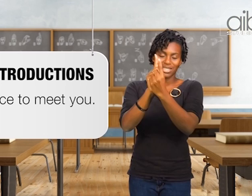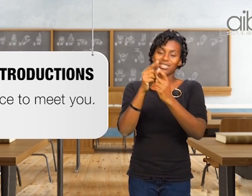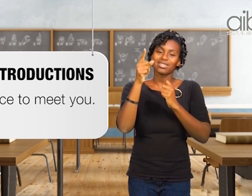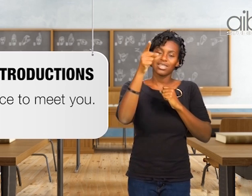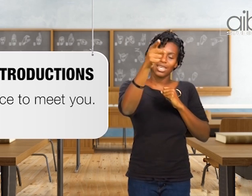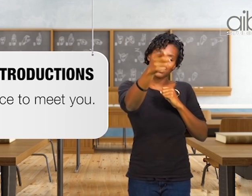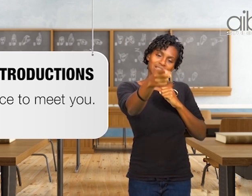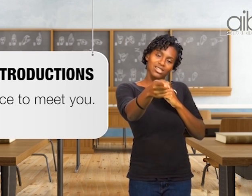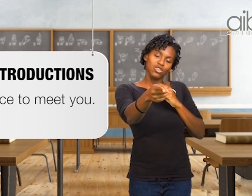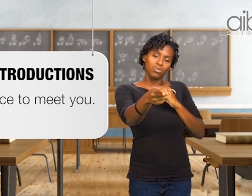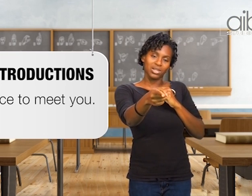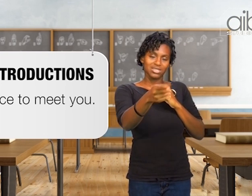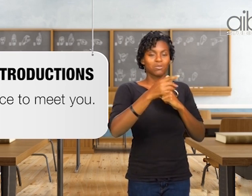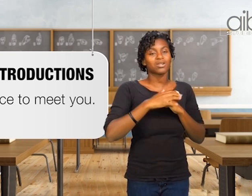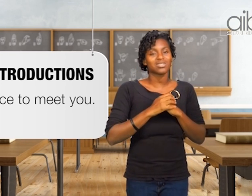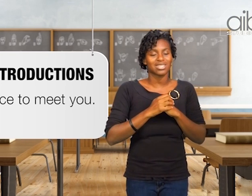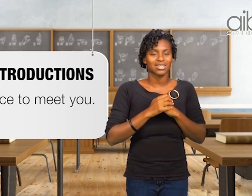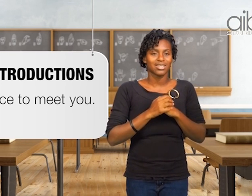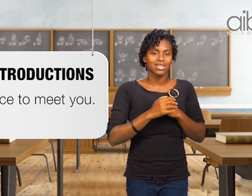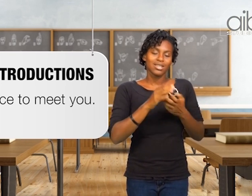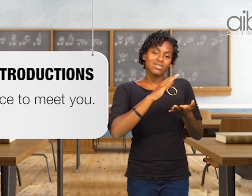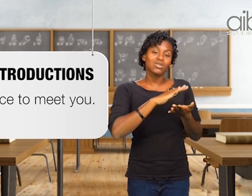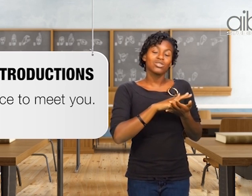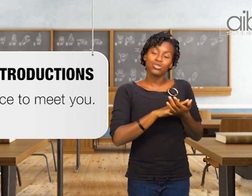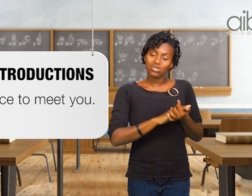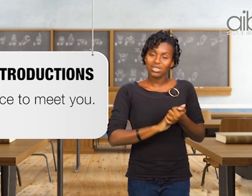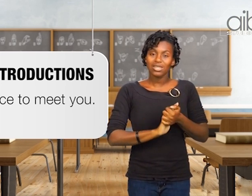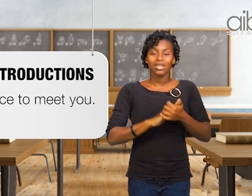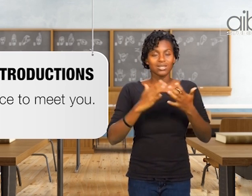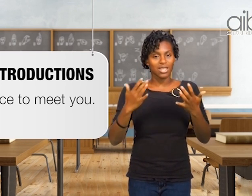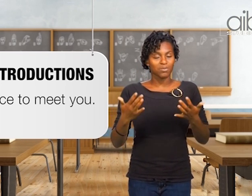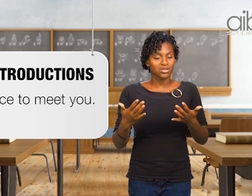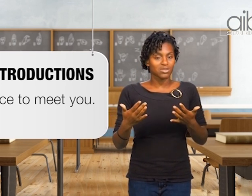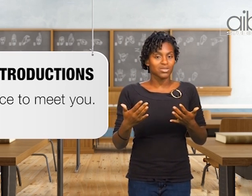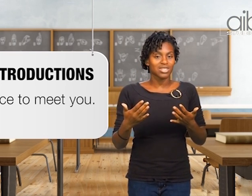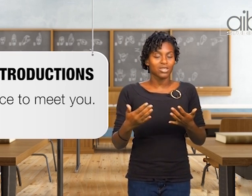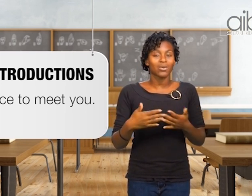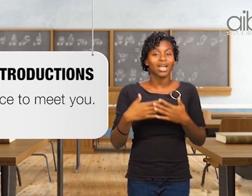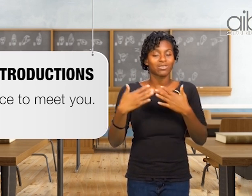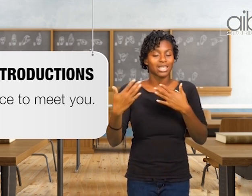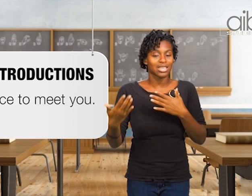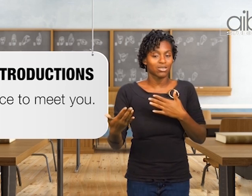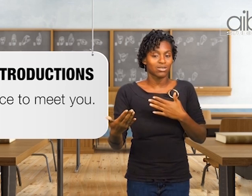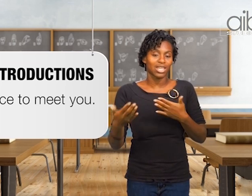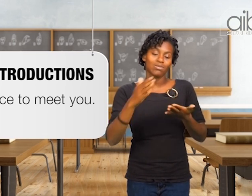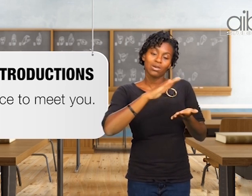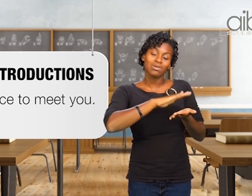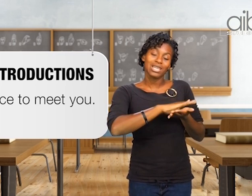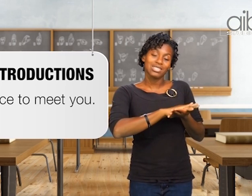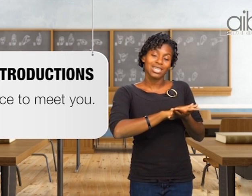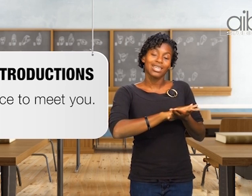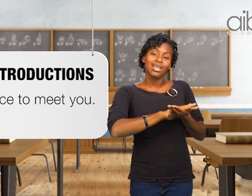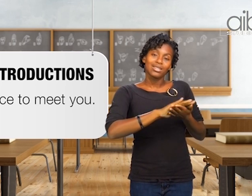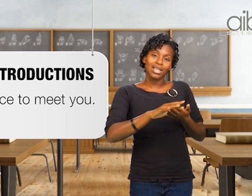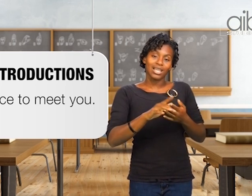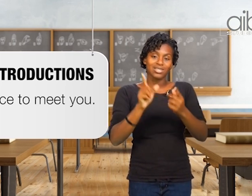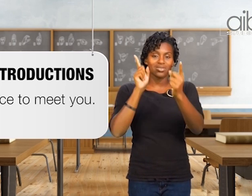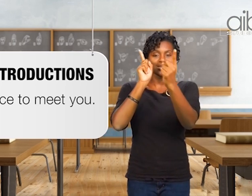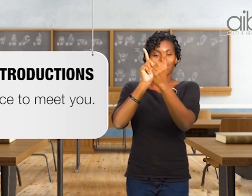this, and then you point to the person. So usually a deaf person would tell you after they get your name, they would like say, nice